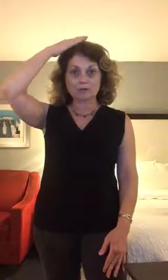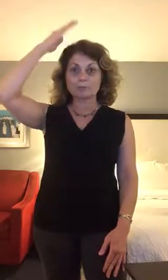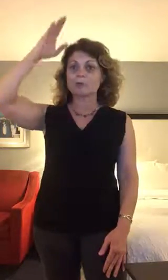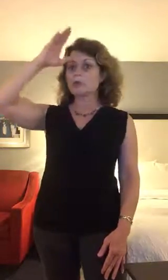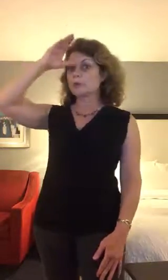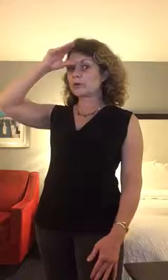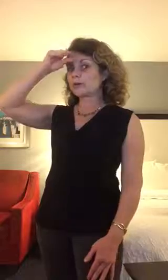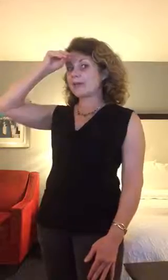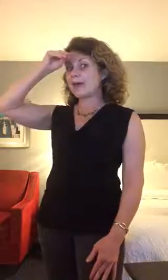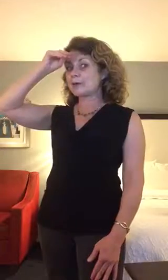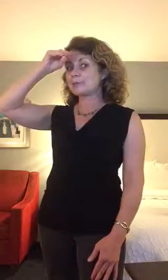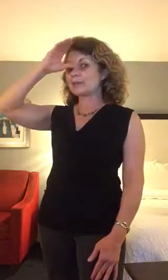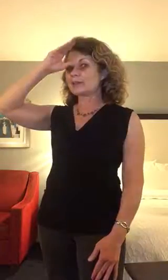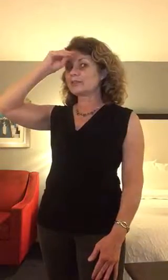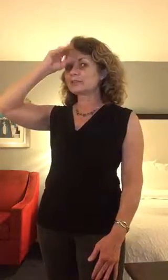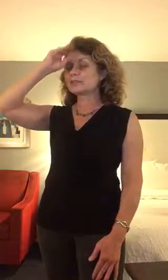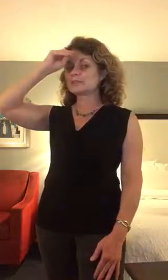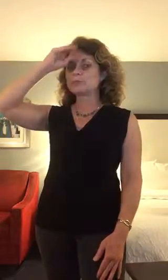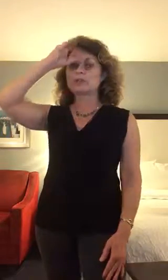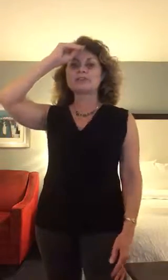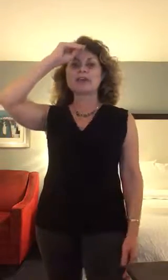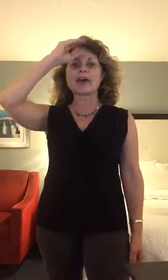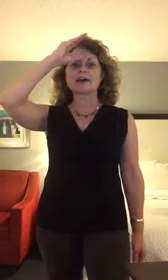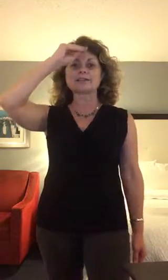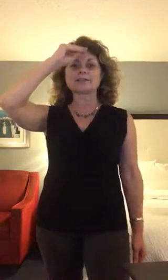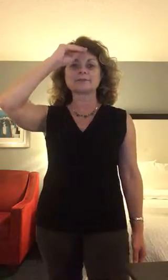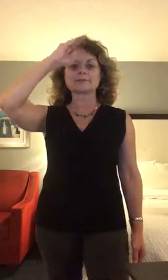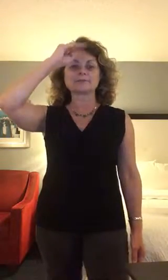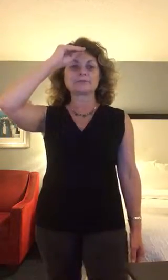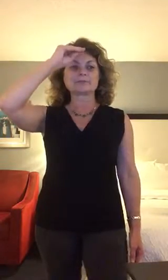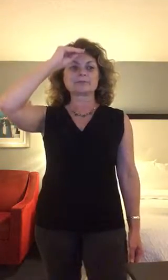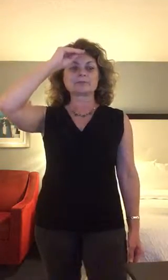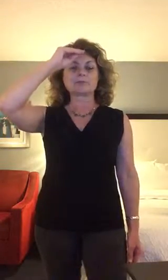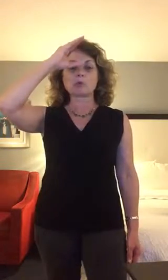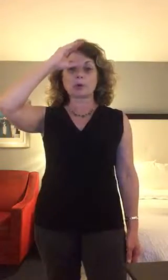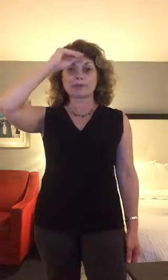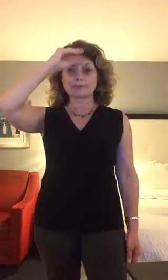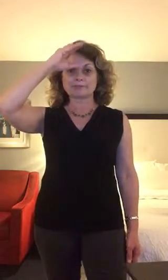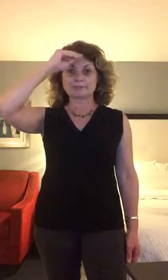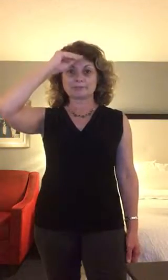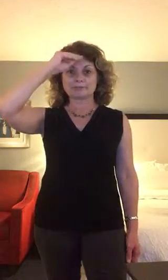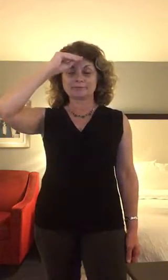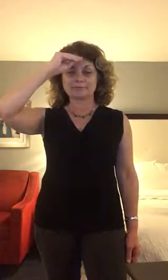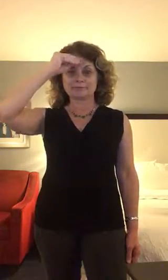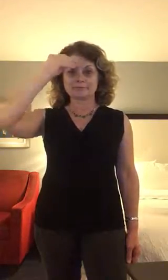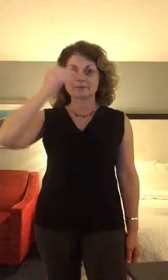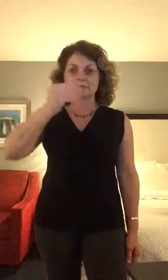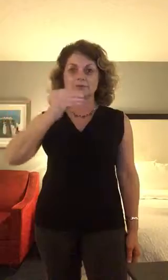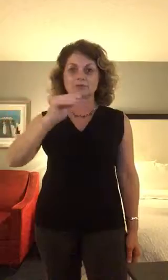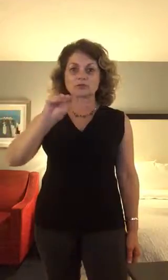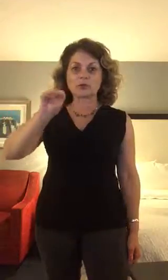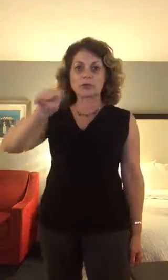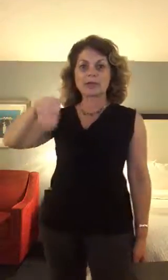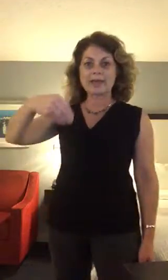of the boy wearing a cap, and this is the bill of the hat. Boy. So it's your whole